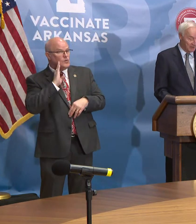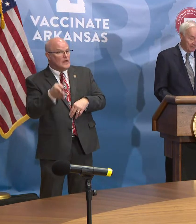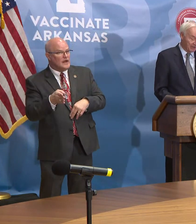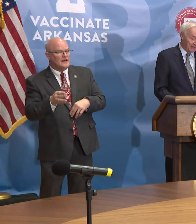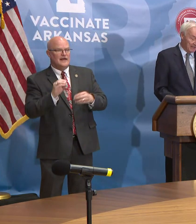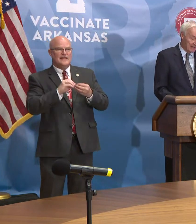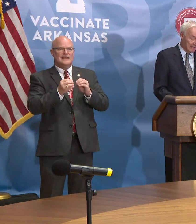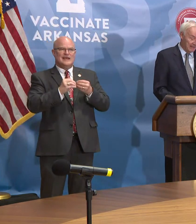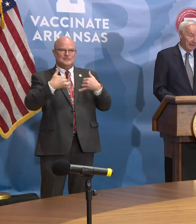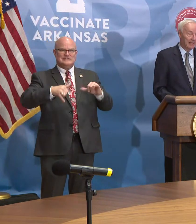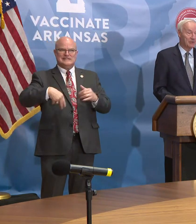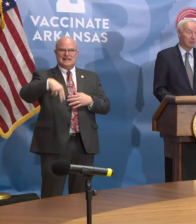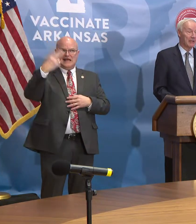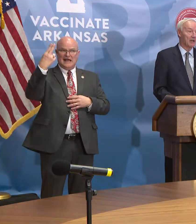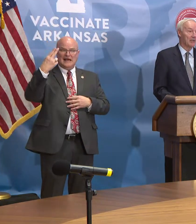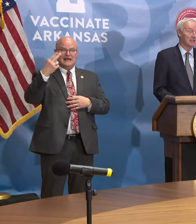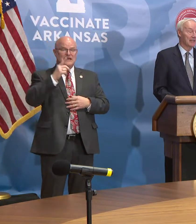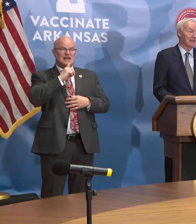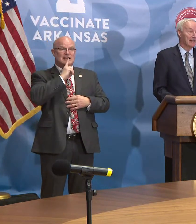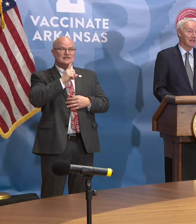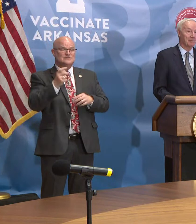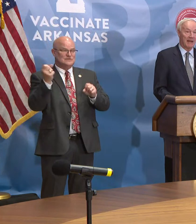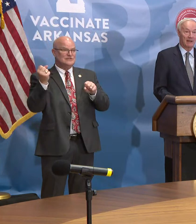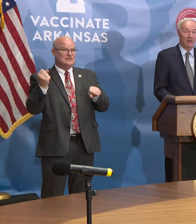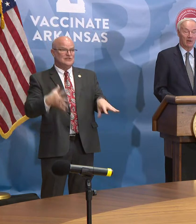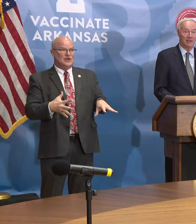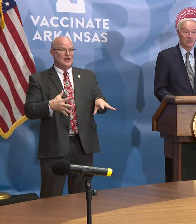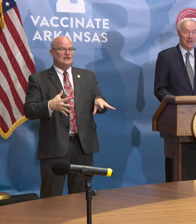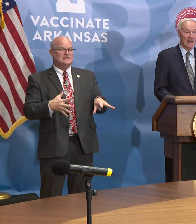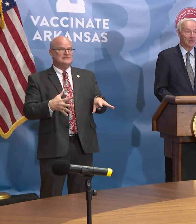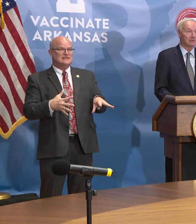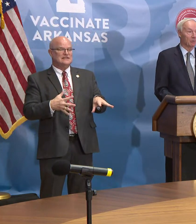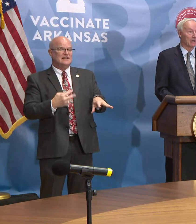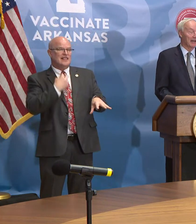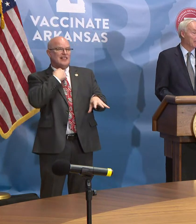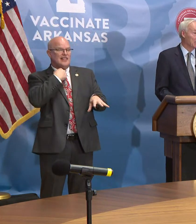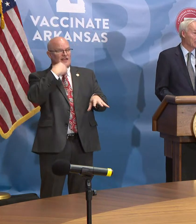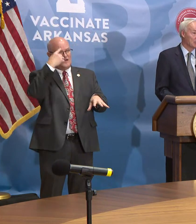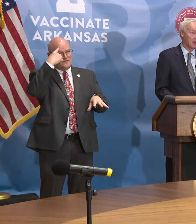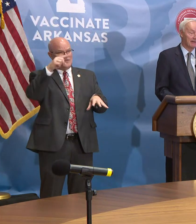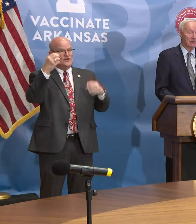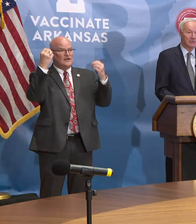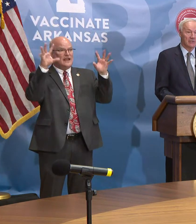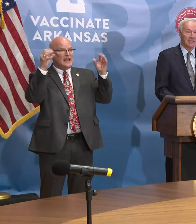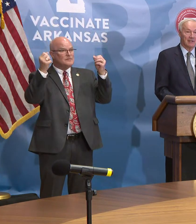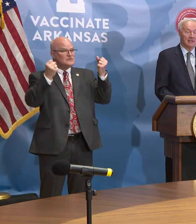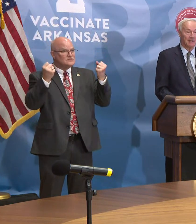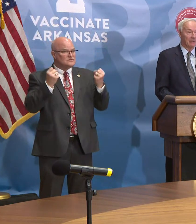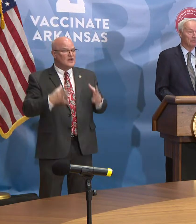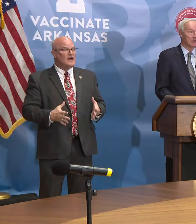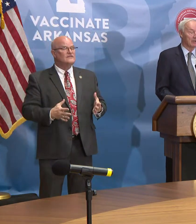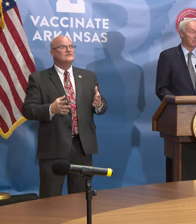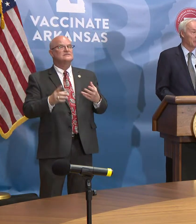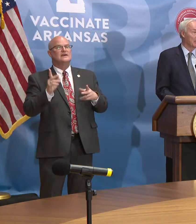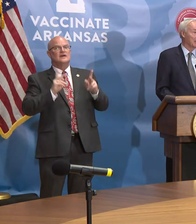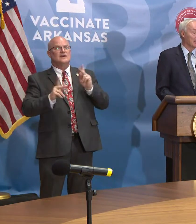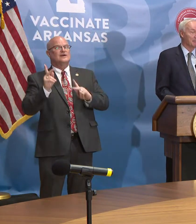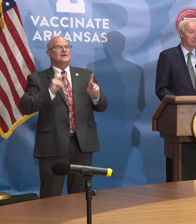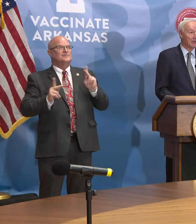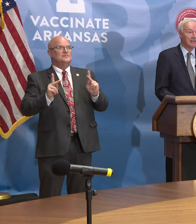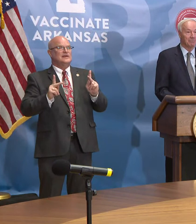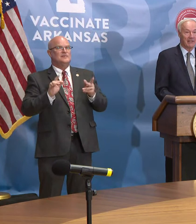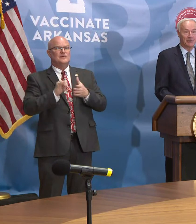number is still very high, and it's really causing a backlog and a challenge for our ambulance drivers, those that